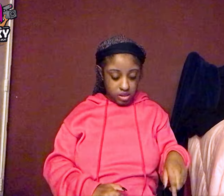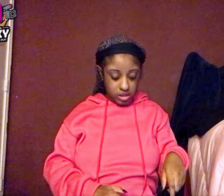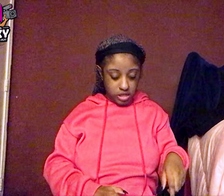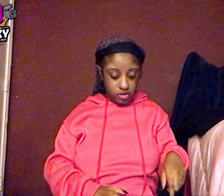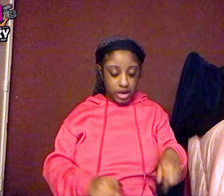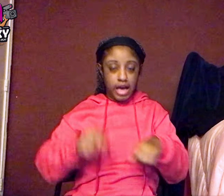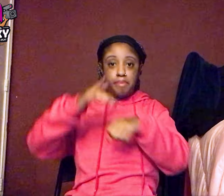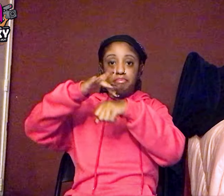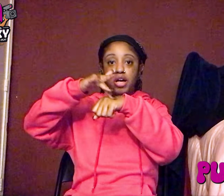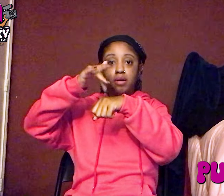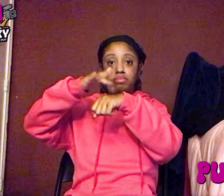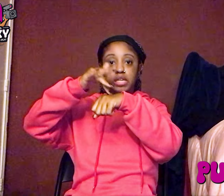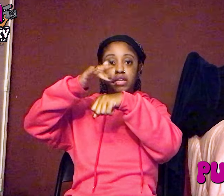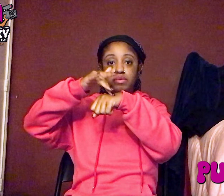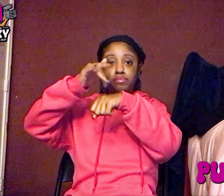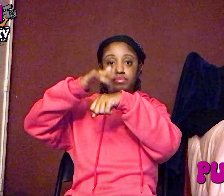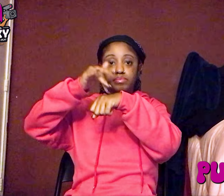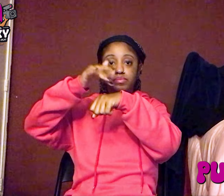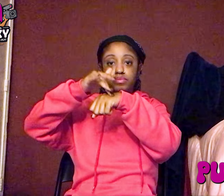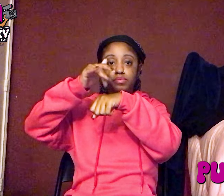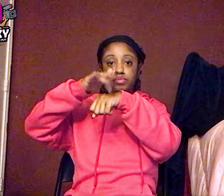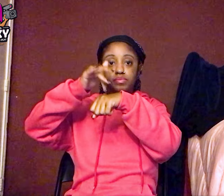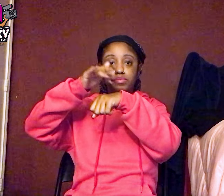Then you have pumpkin.